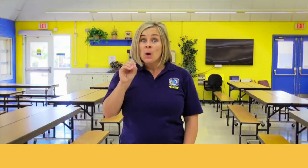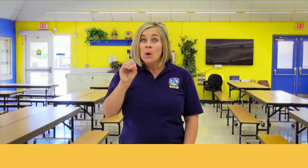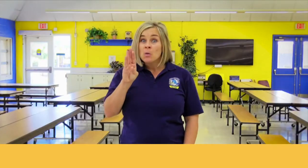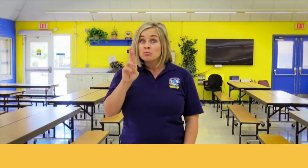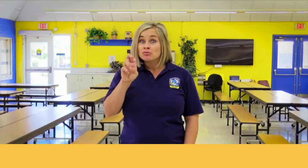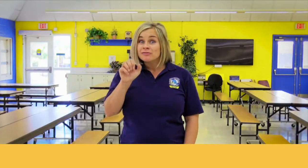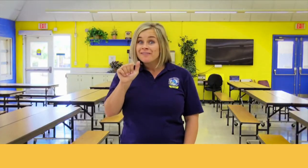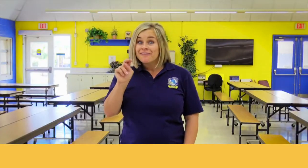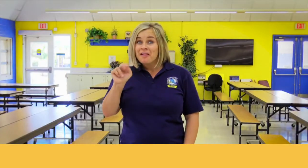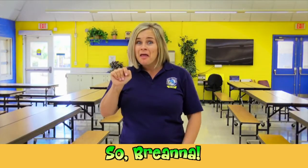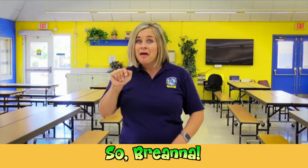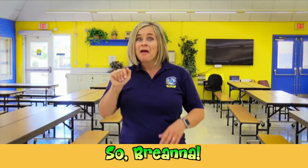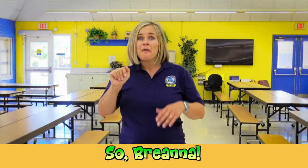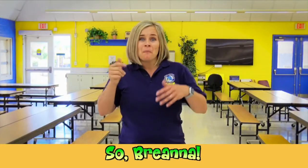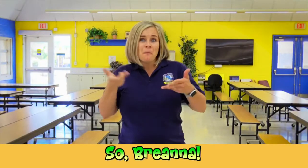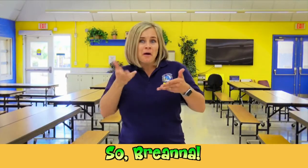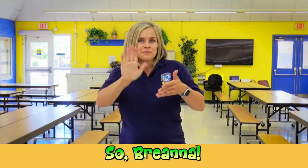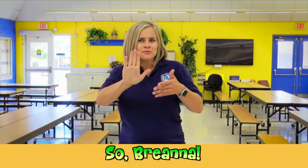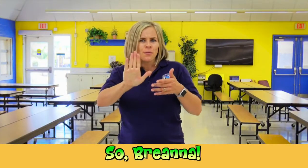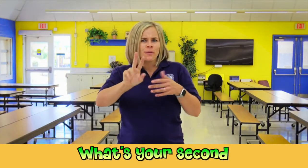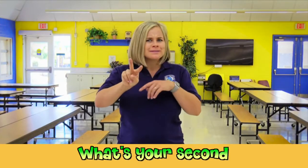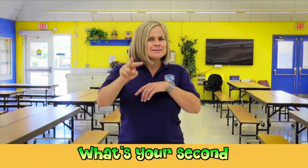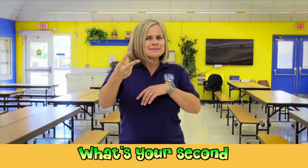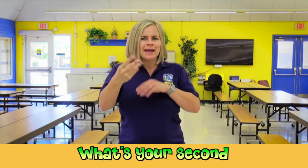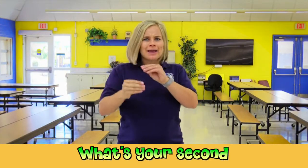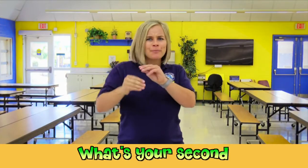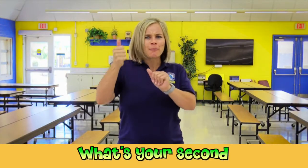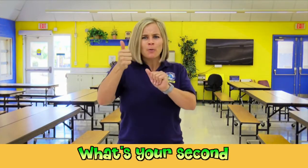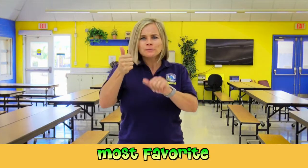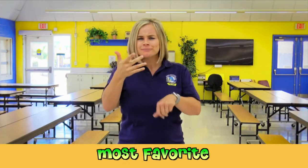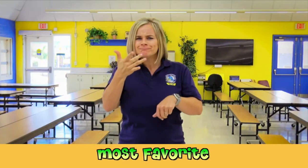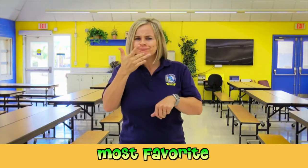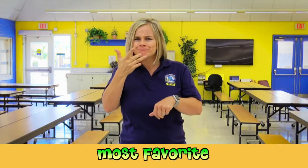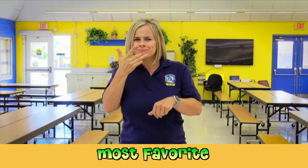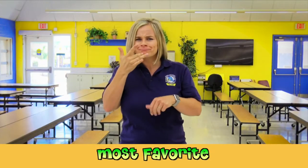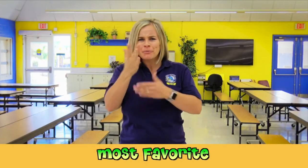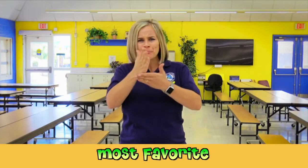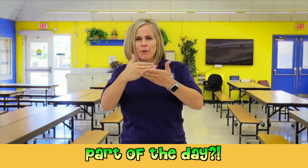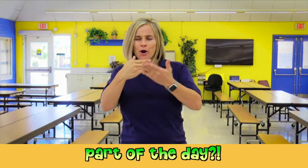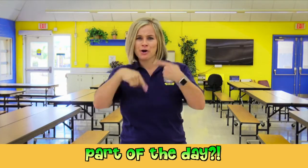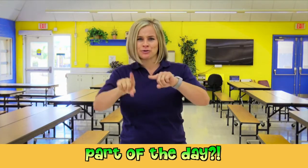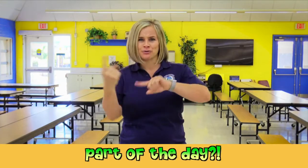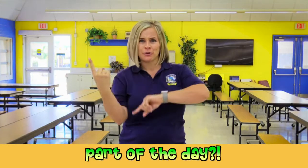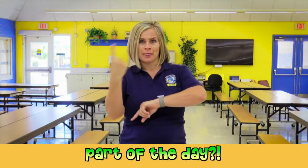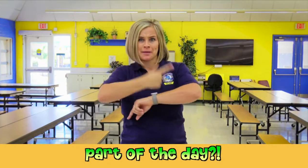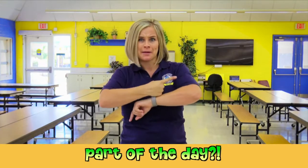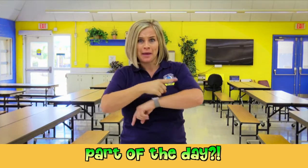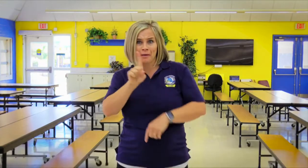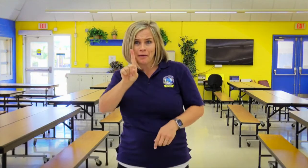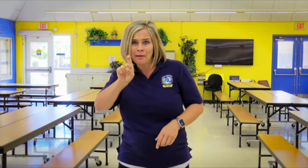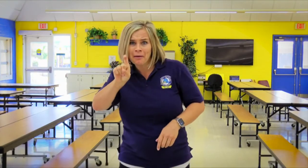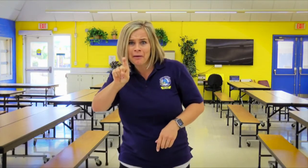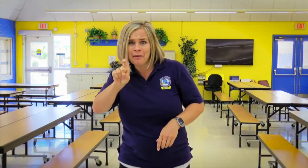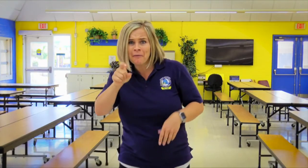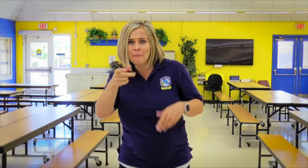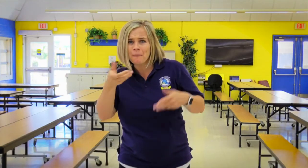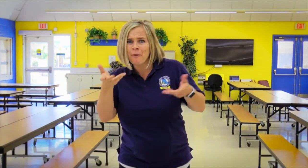in the cafeteria. So, Breanna, what's your second most favorite part of the day? It cuts to a video of Breanna